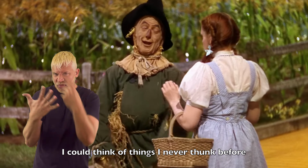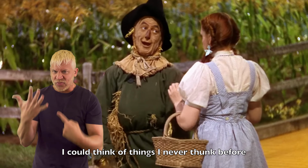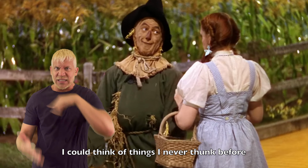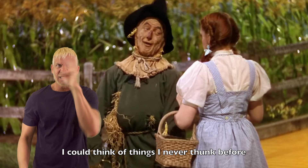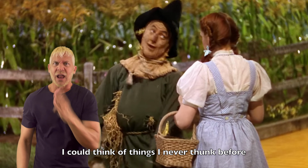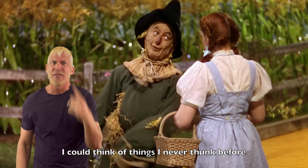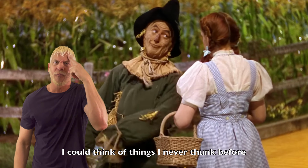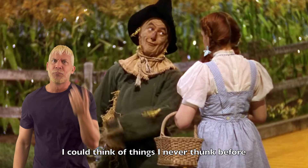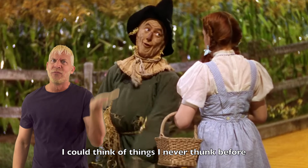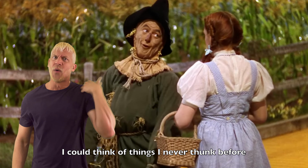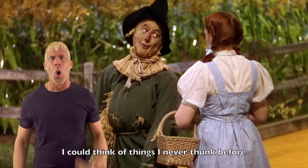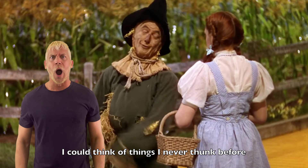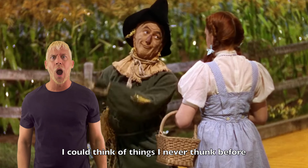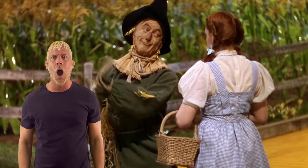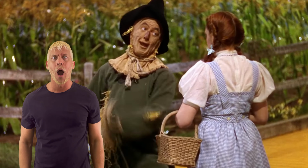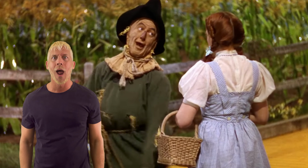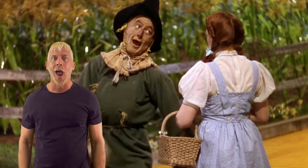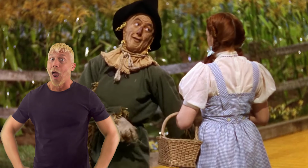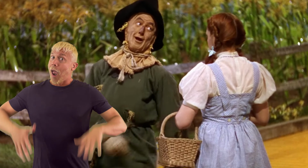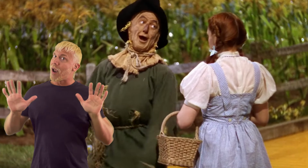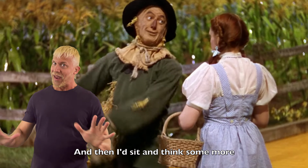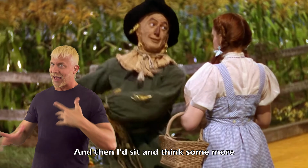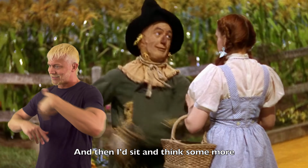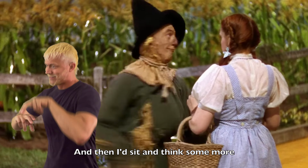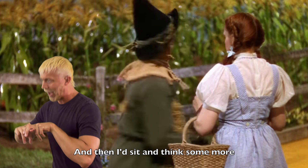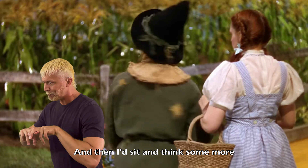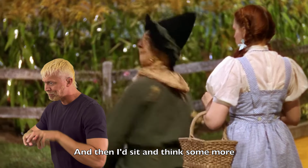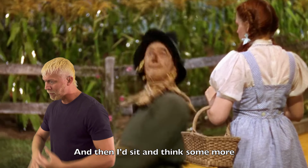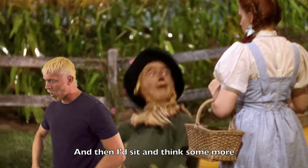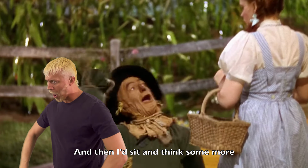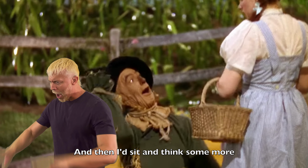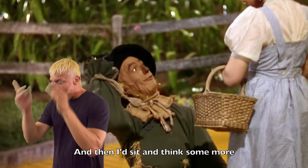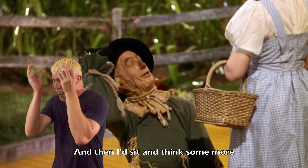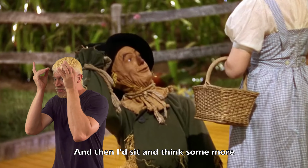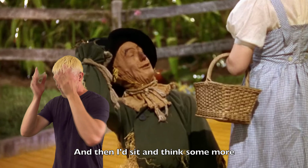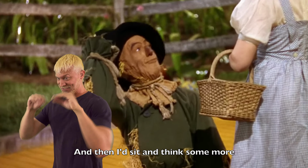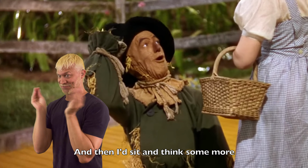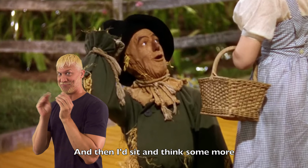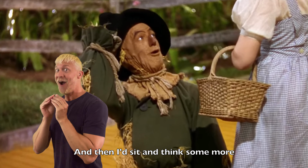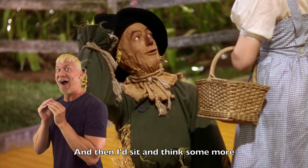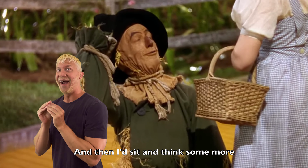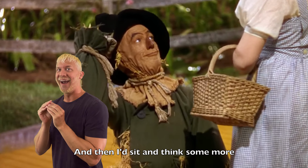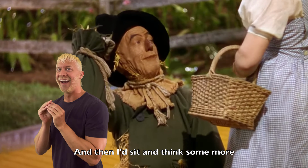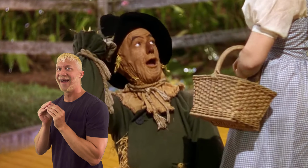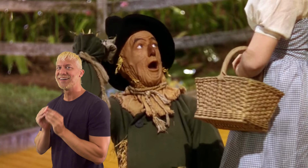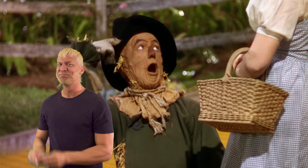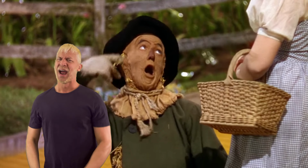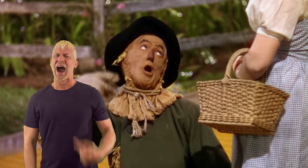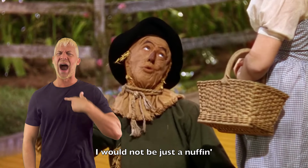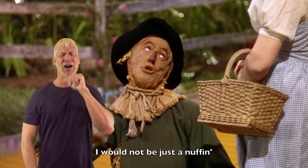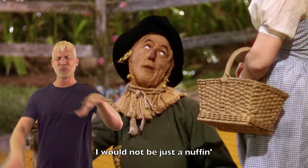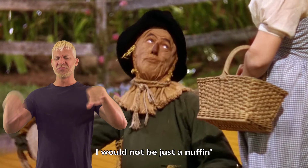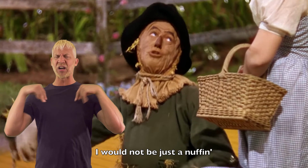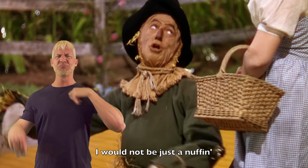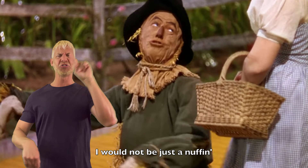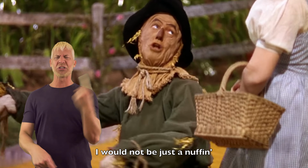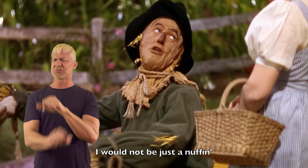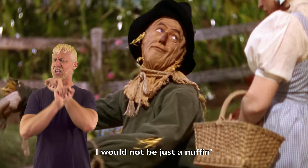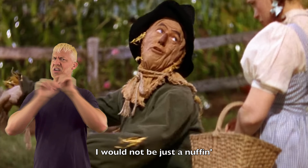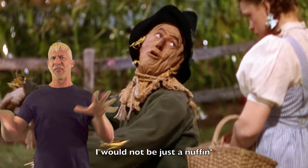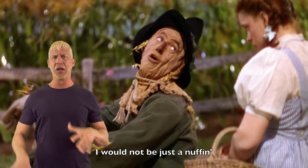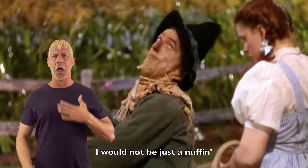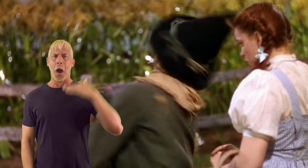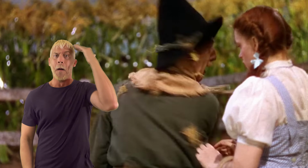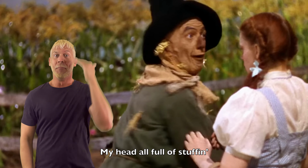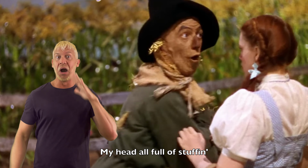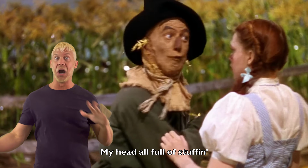of things I never thought before, and then I'd sit and think some more. I would not be just